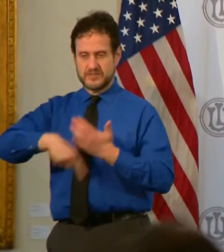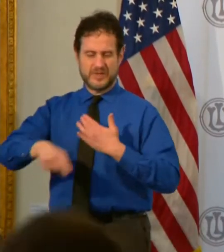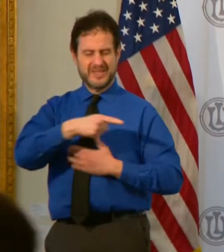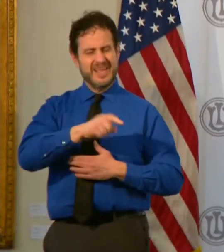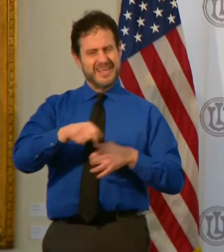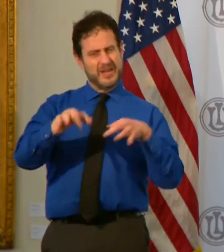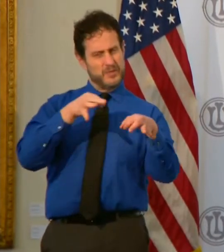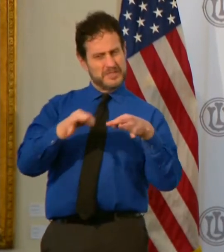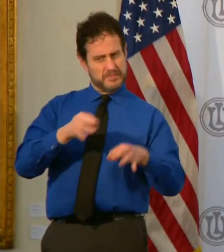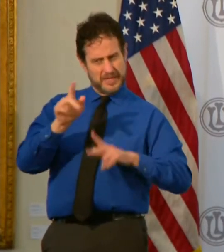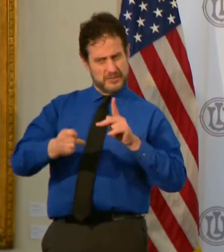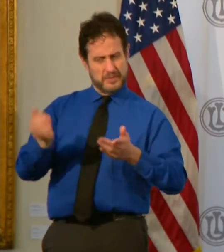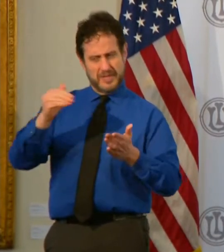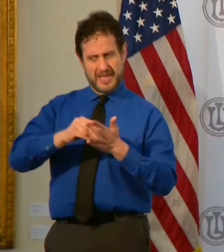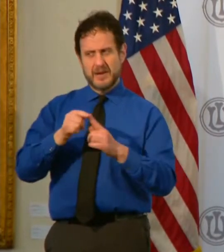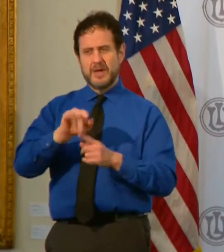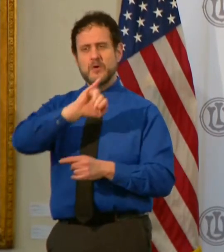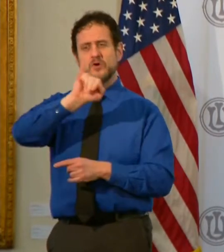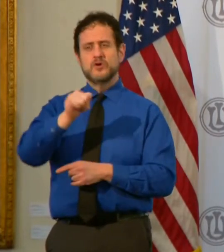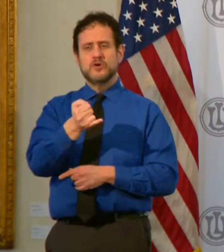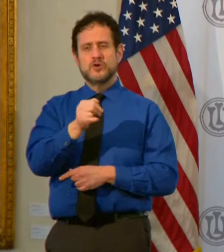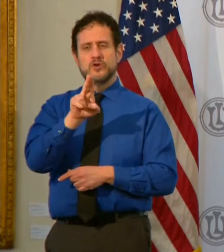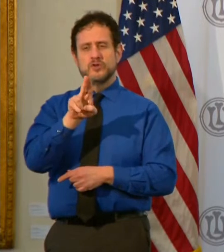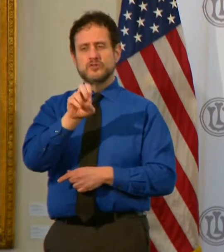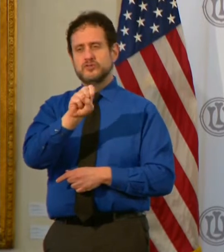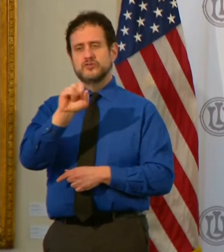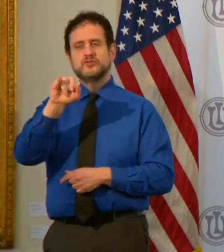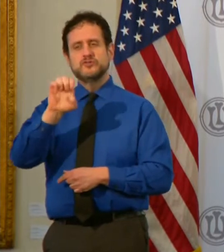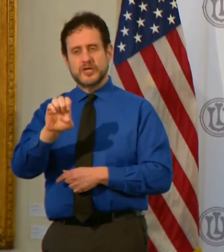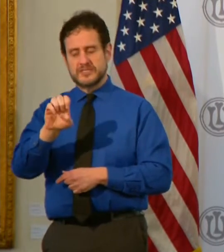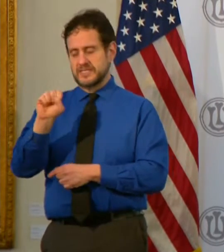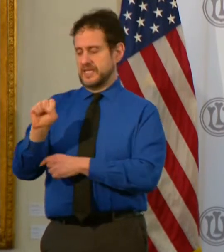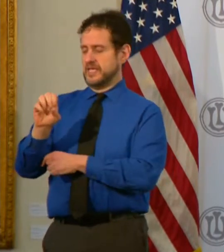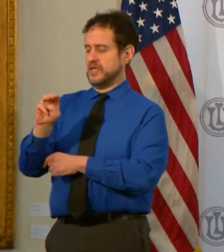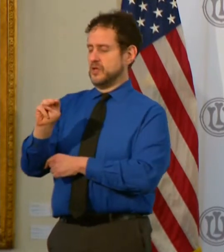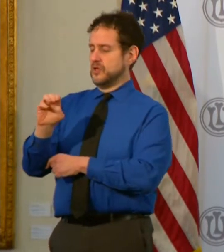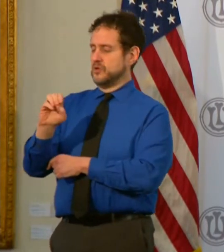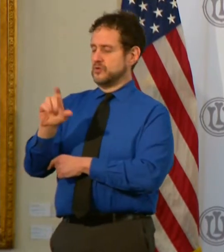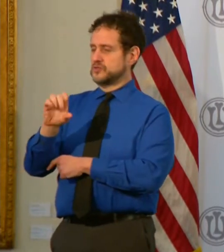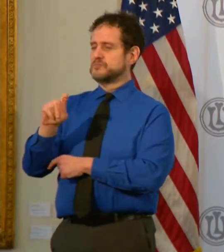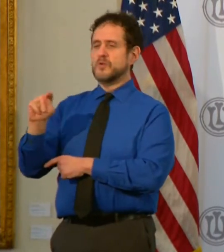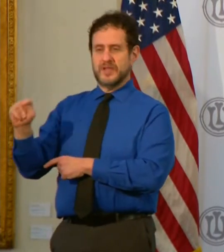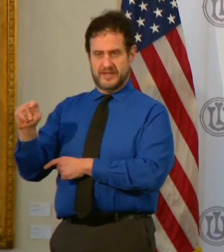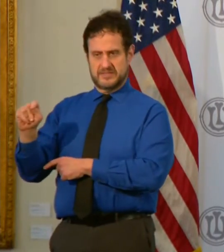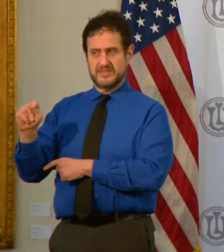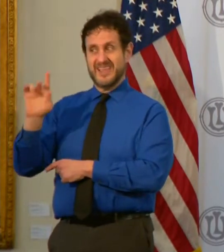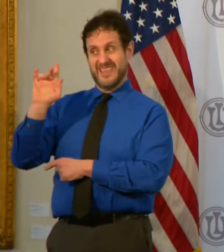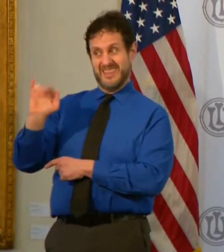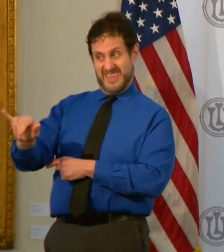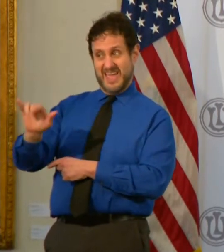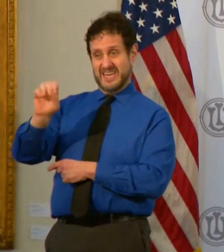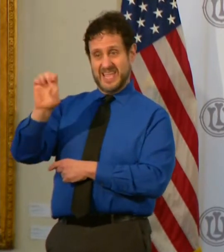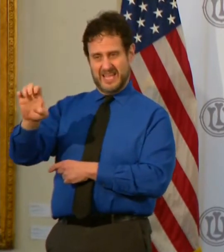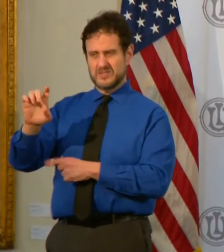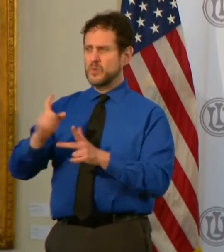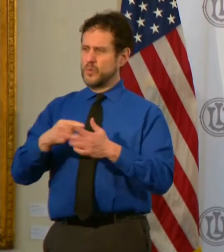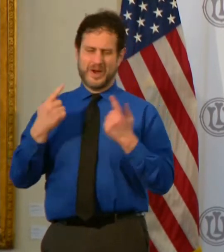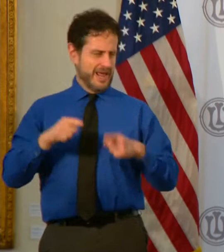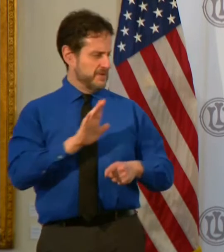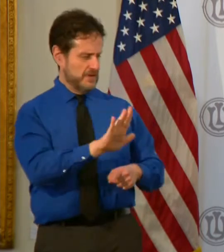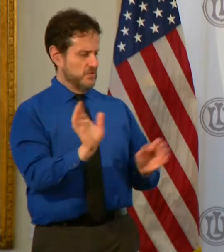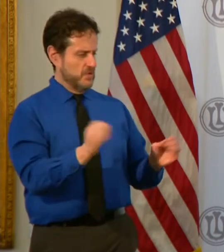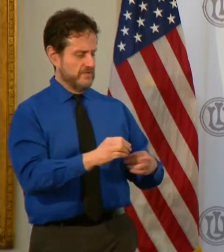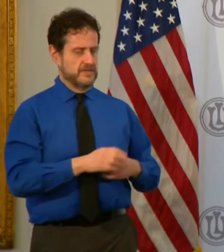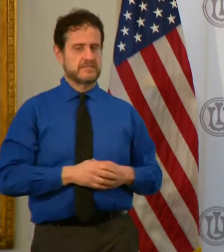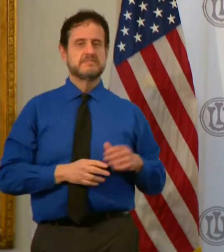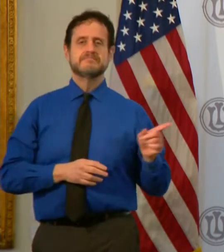explain to the public about that case and how it started in your office and what happened? Yeah,